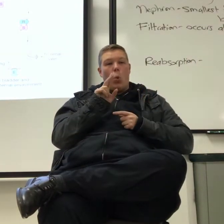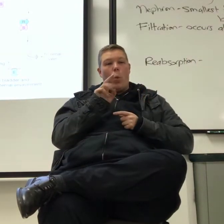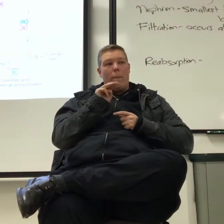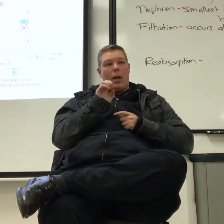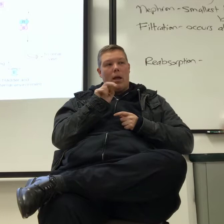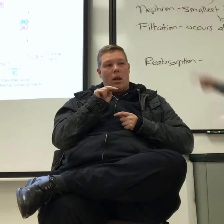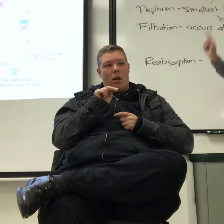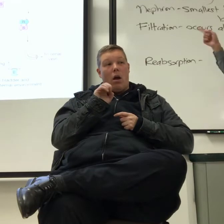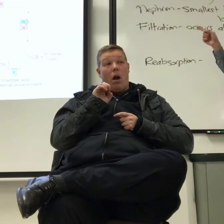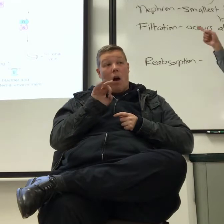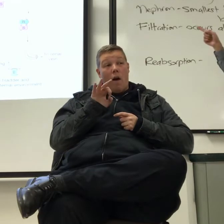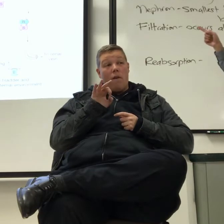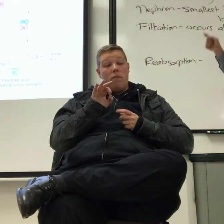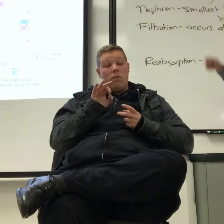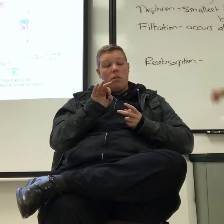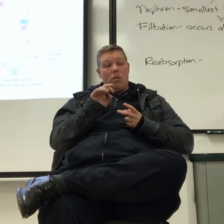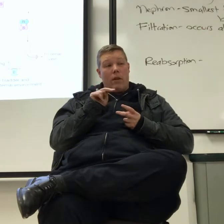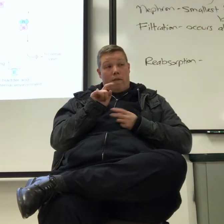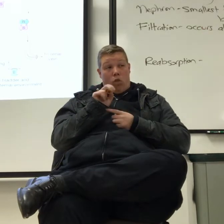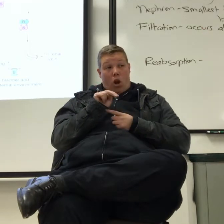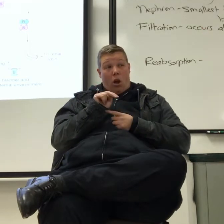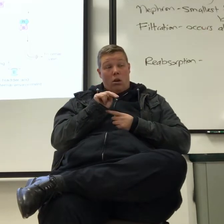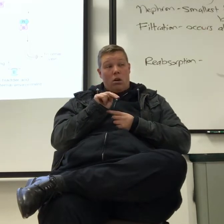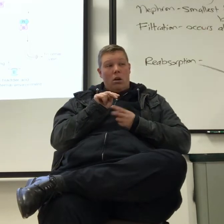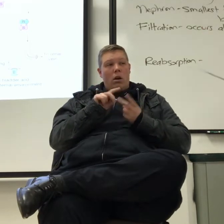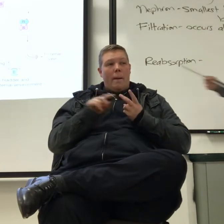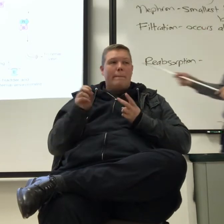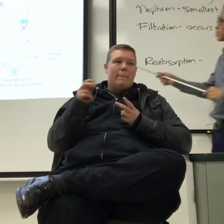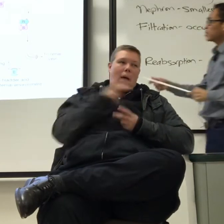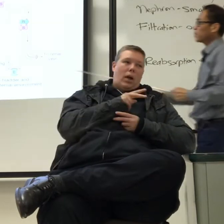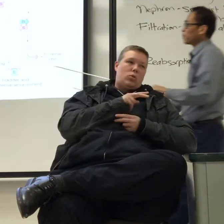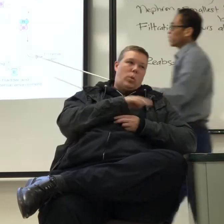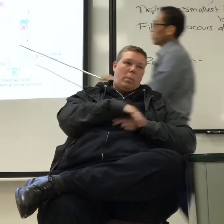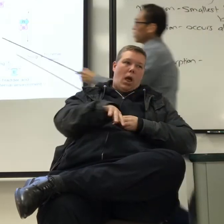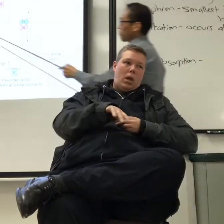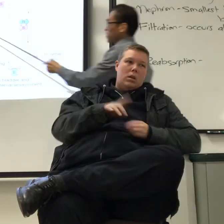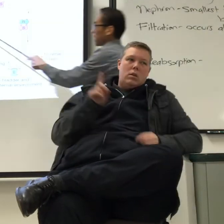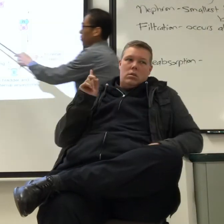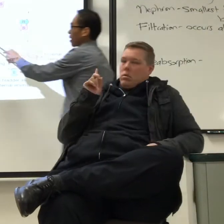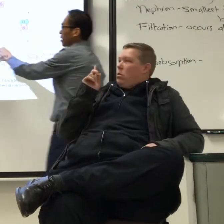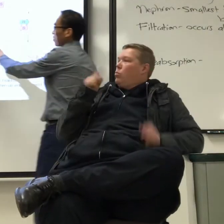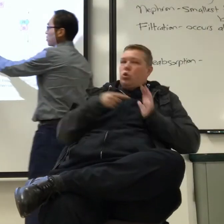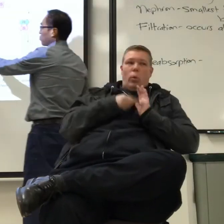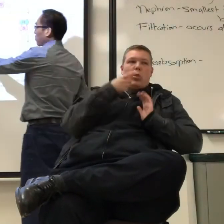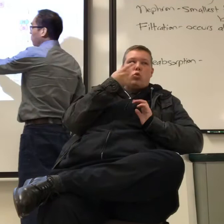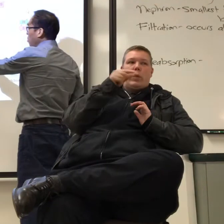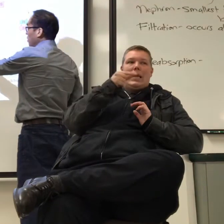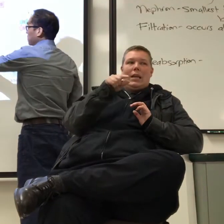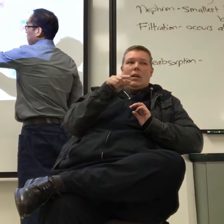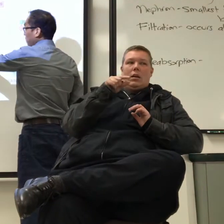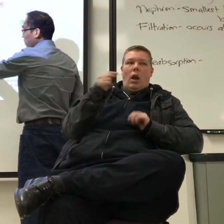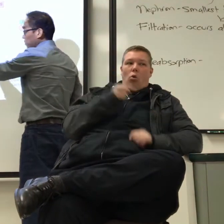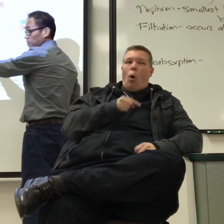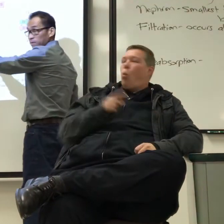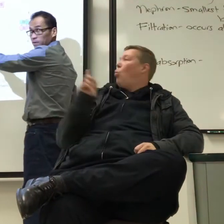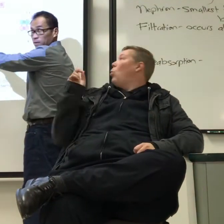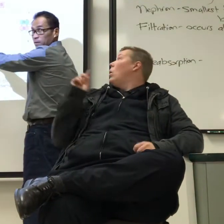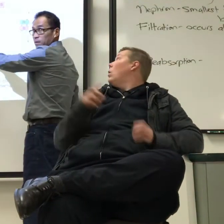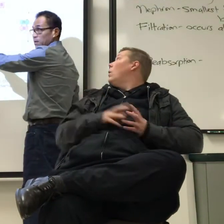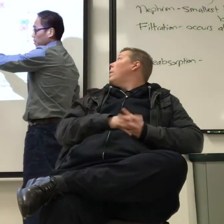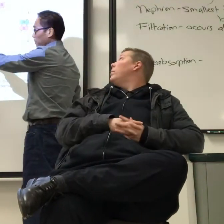to the blood. That's what it's showing you with each of those green arrows. For example, right here, it's been